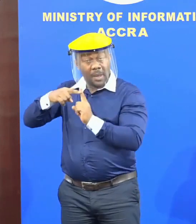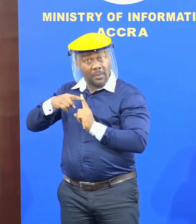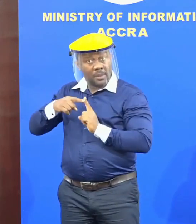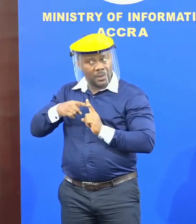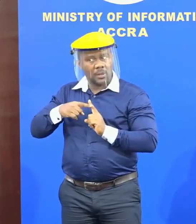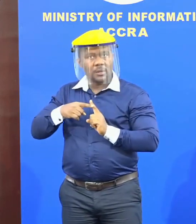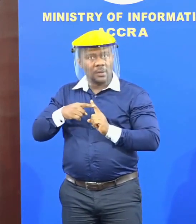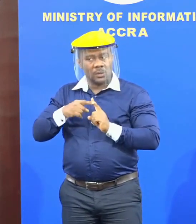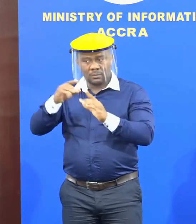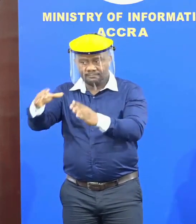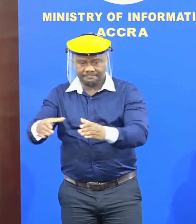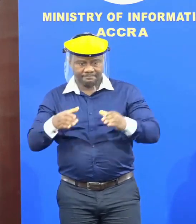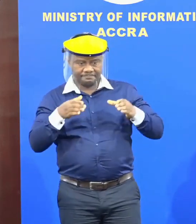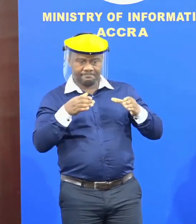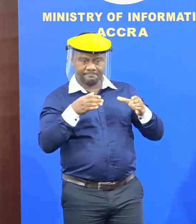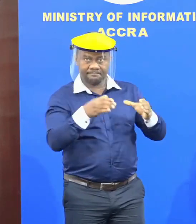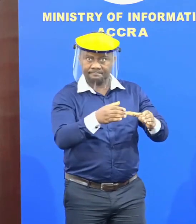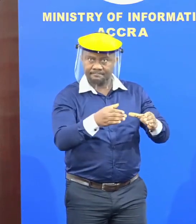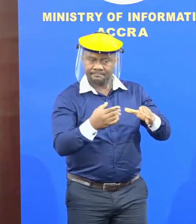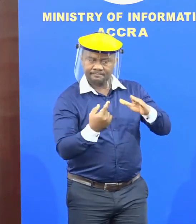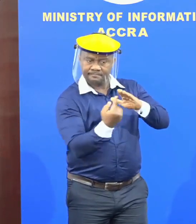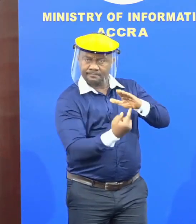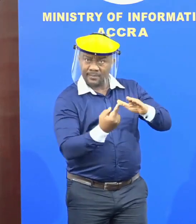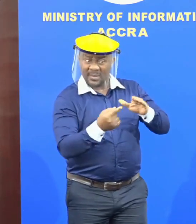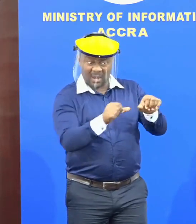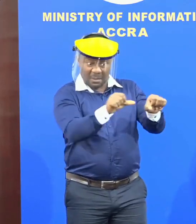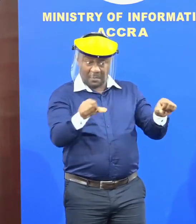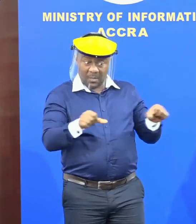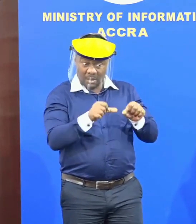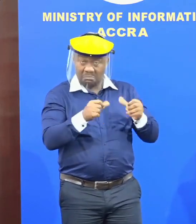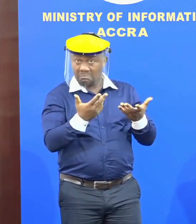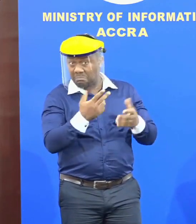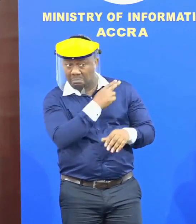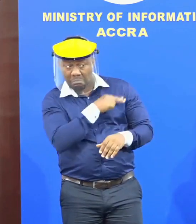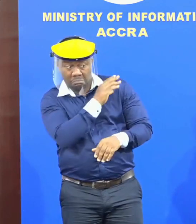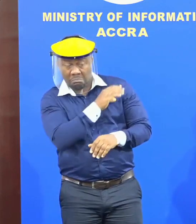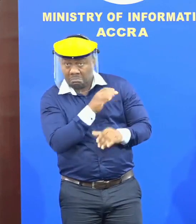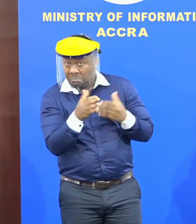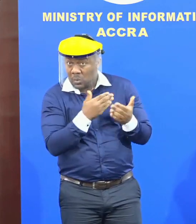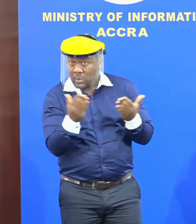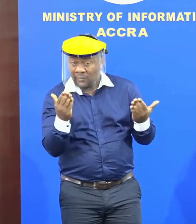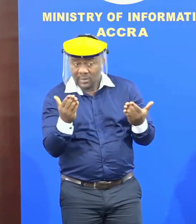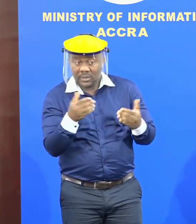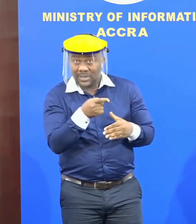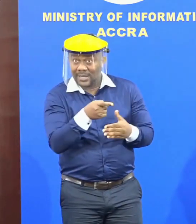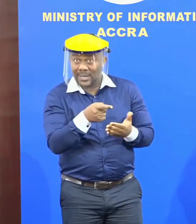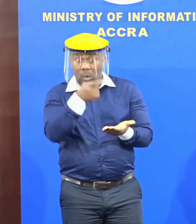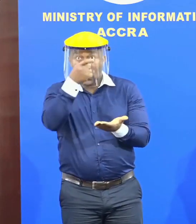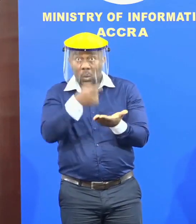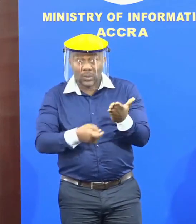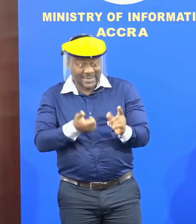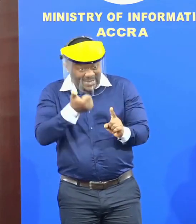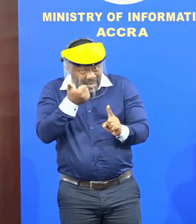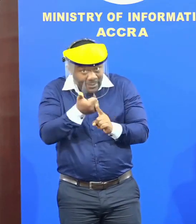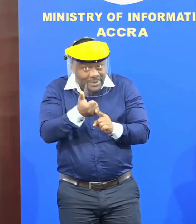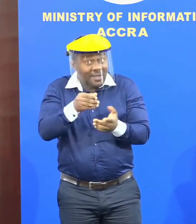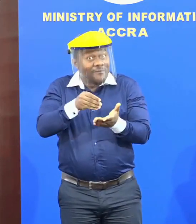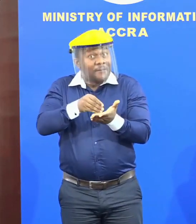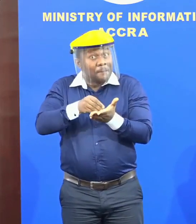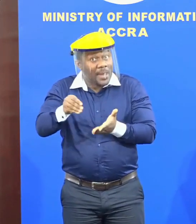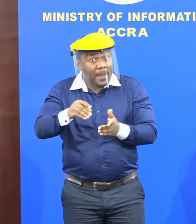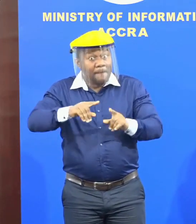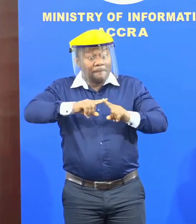mandatory isolation and treatment at a designated health facility or isolation center at a cost to the passengers